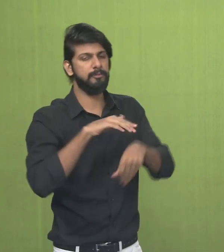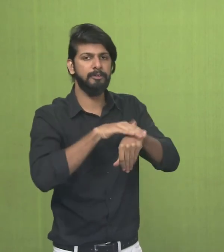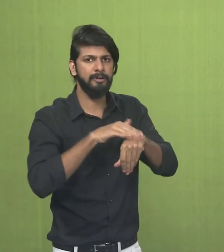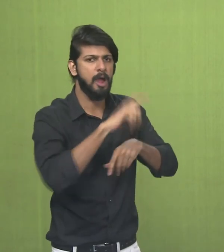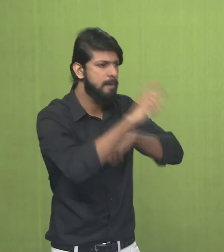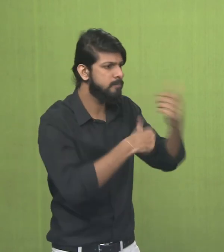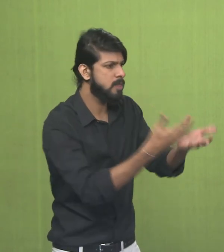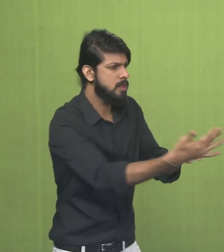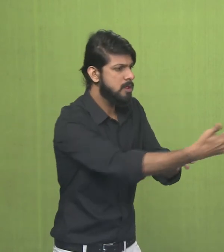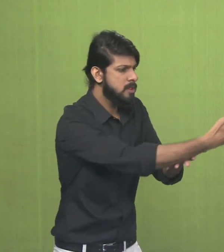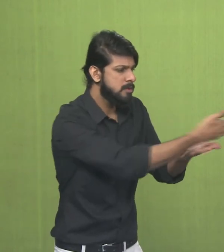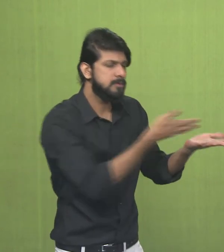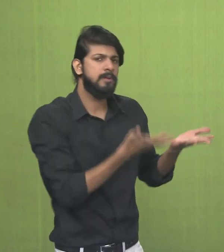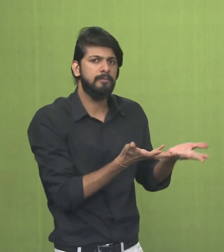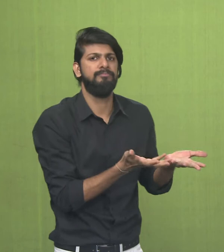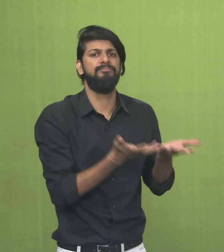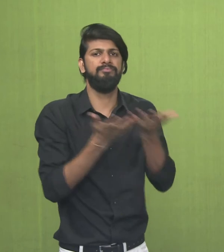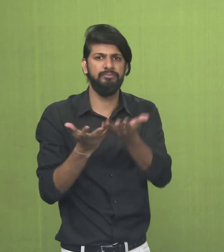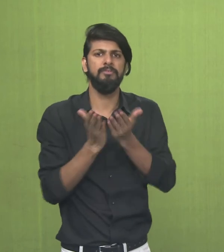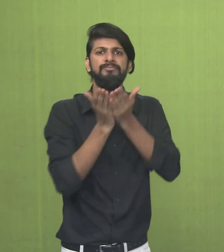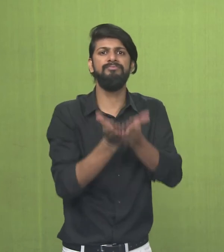India Company also participated in slave trade.